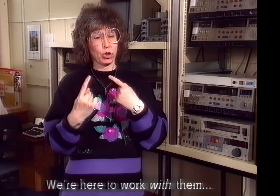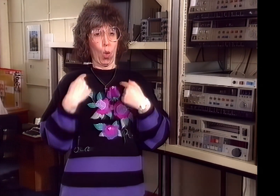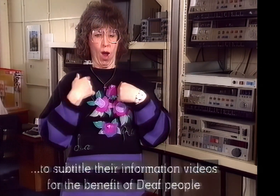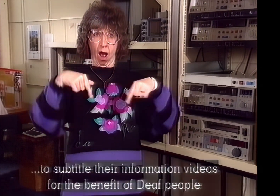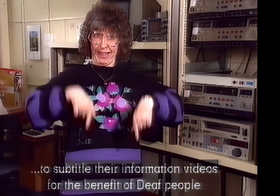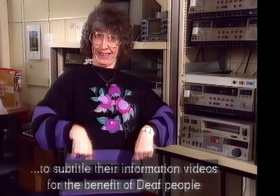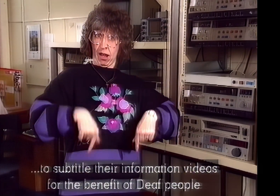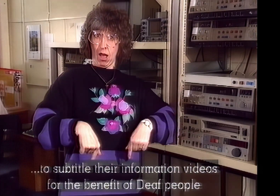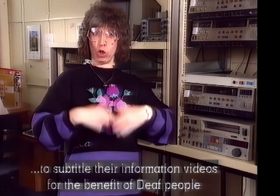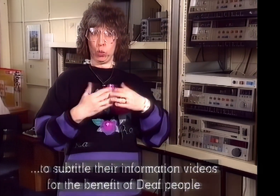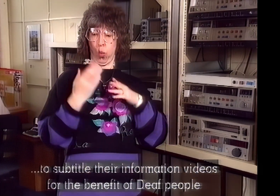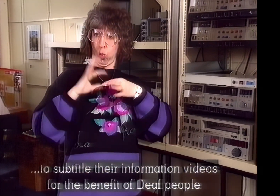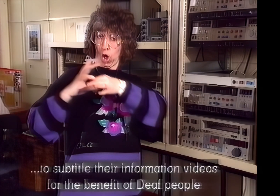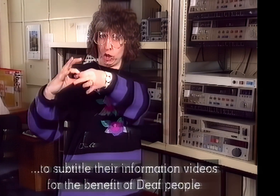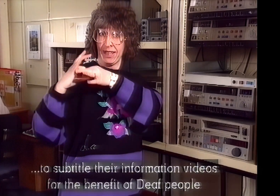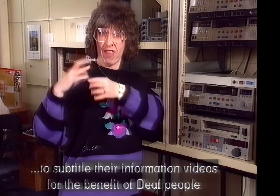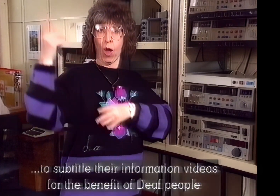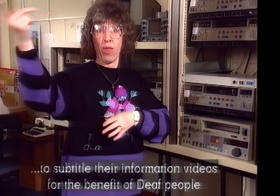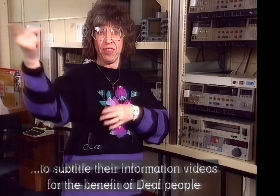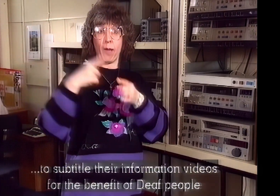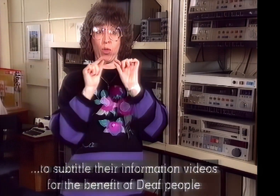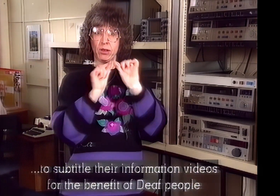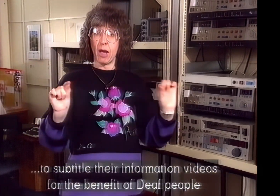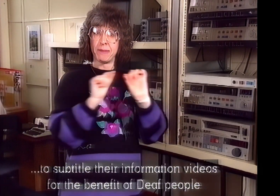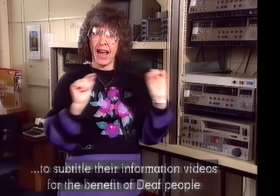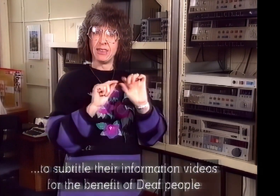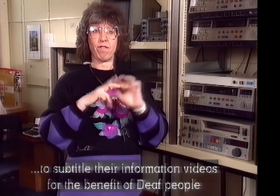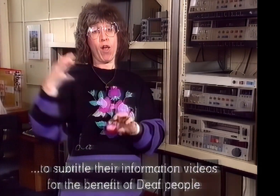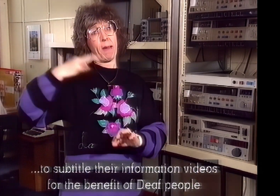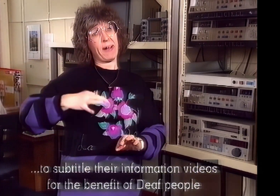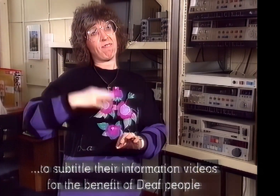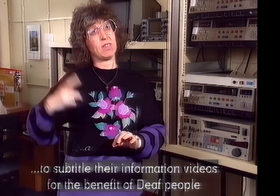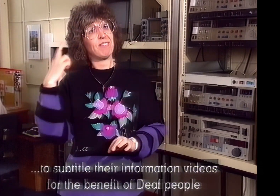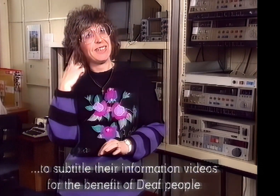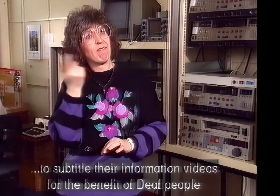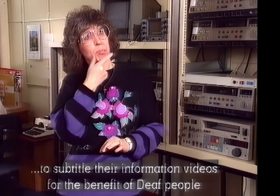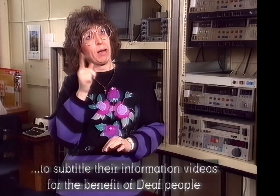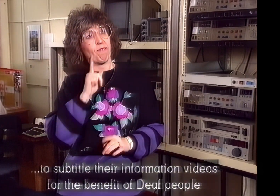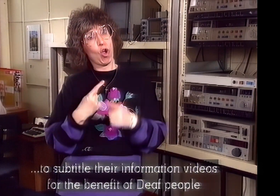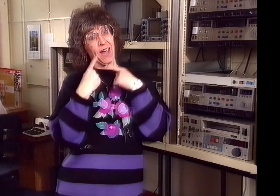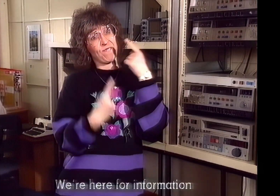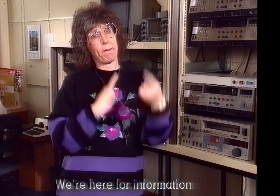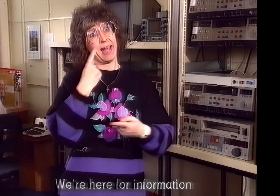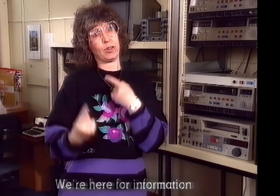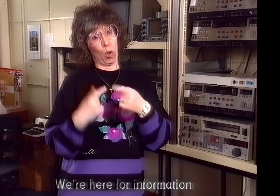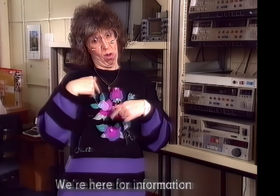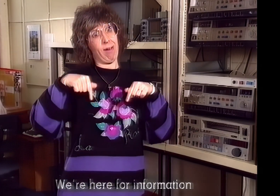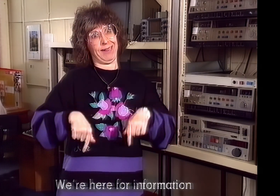to subtitle their information videos for the benefit of deaf people. That's what we're here for,